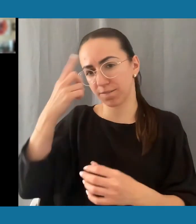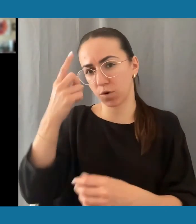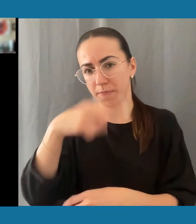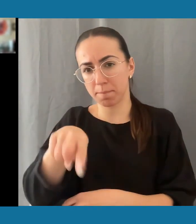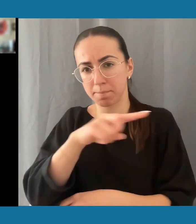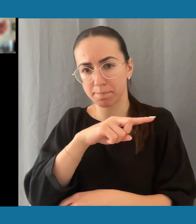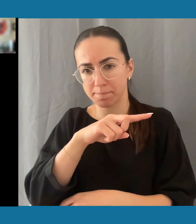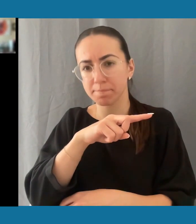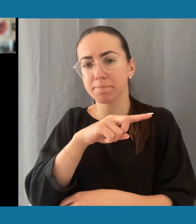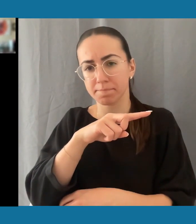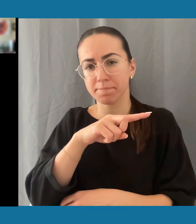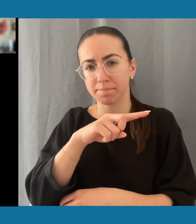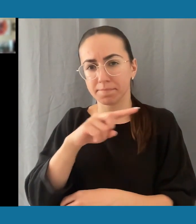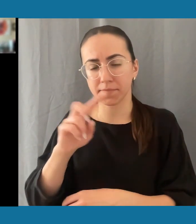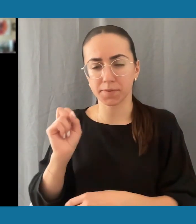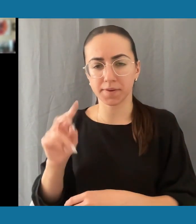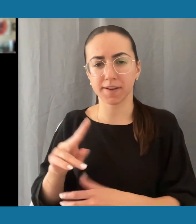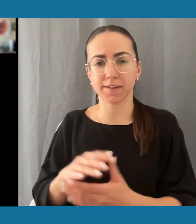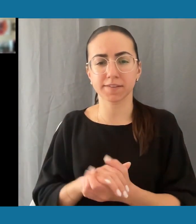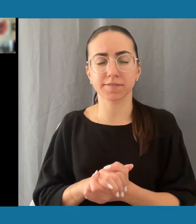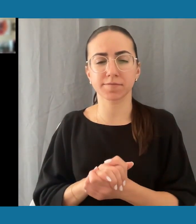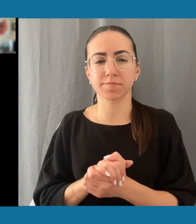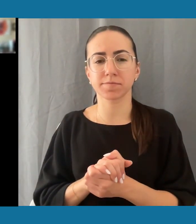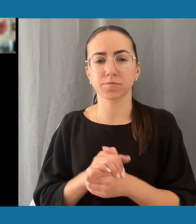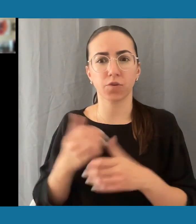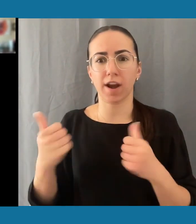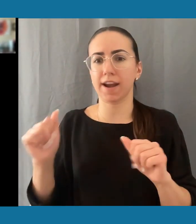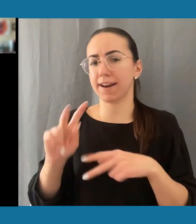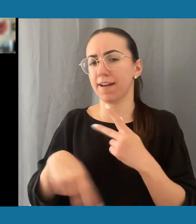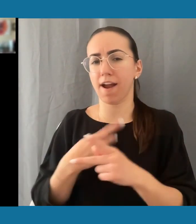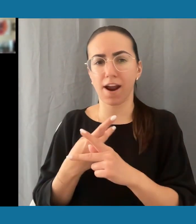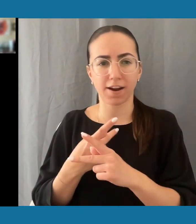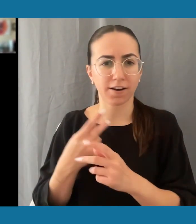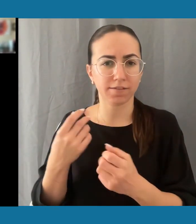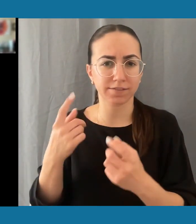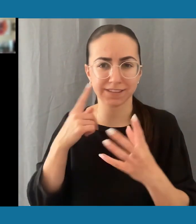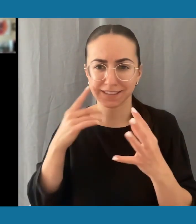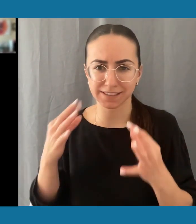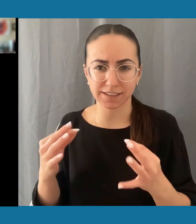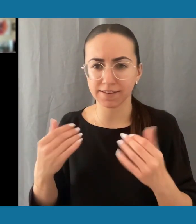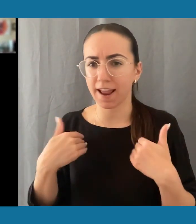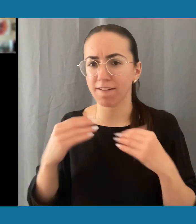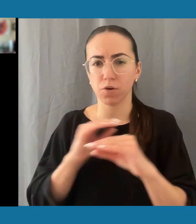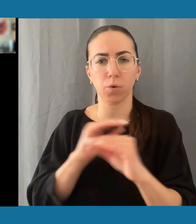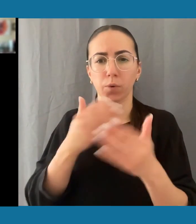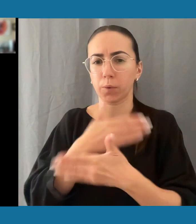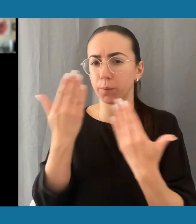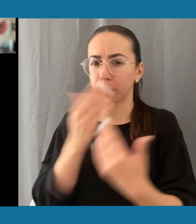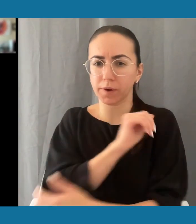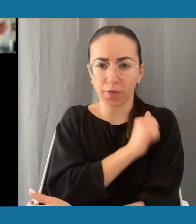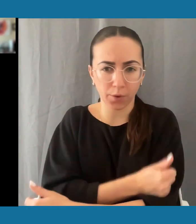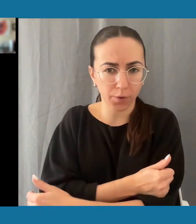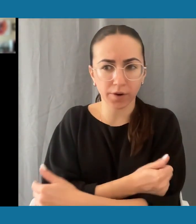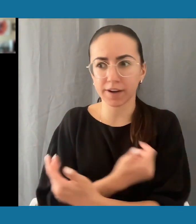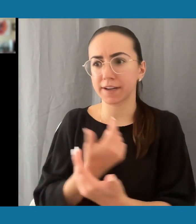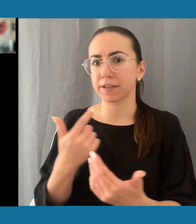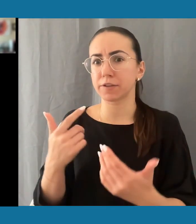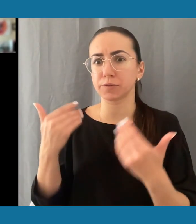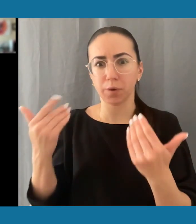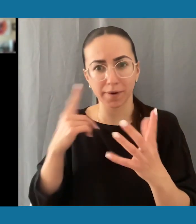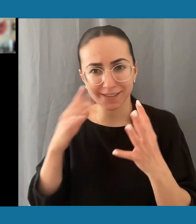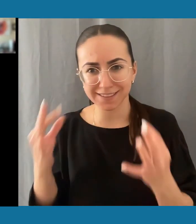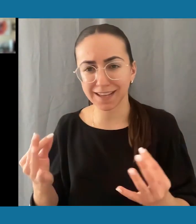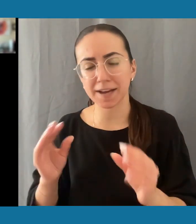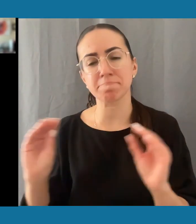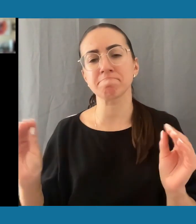supported decision-making, they have no authority to take any actions or make any decisions on behalf of